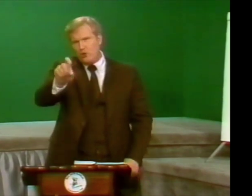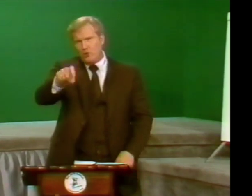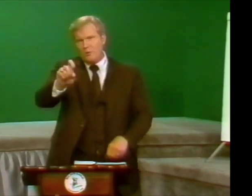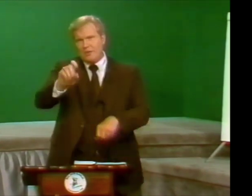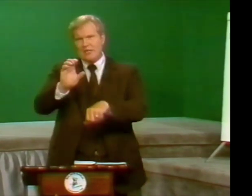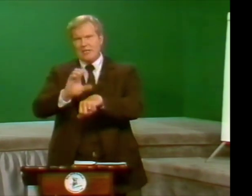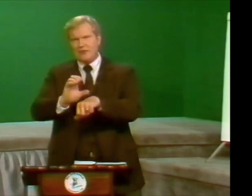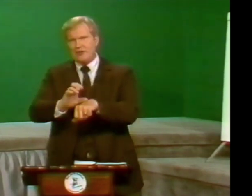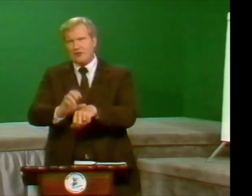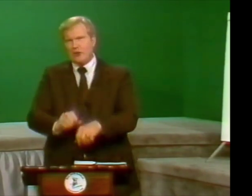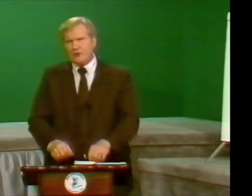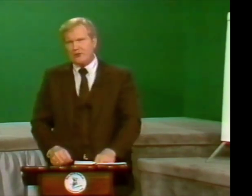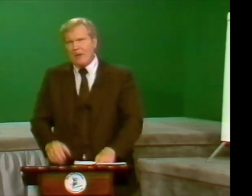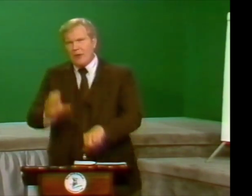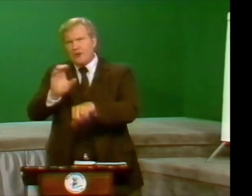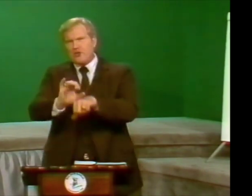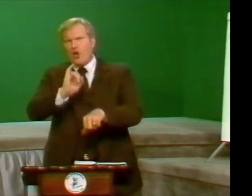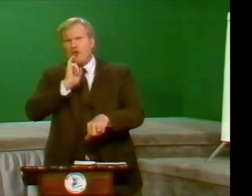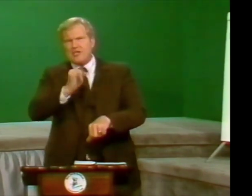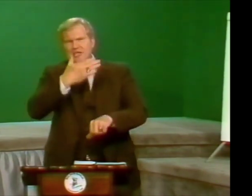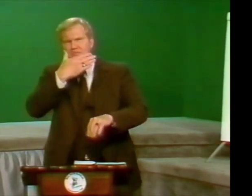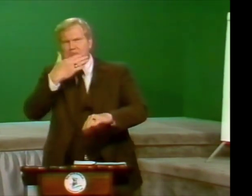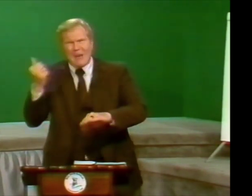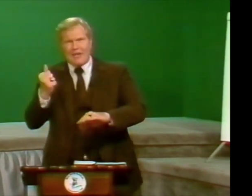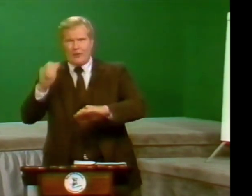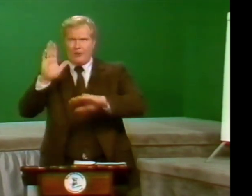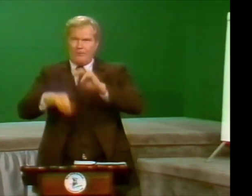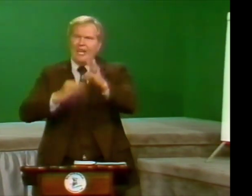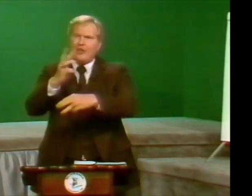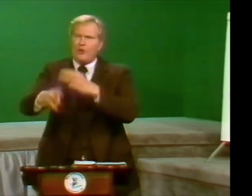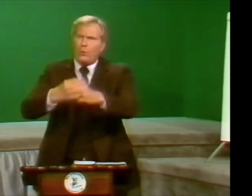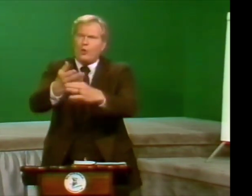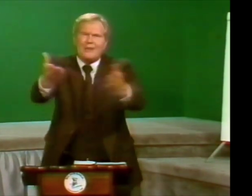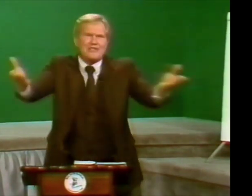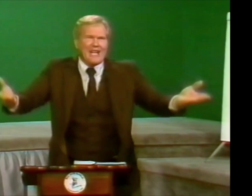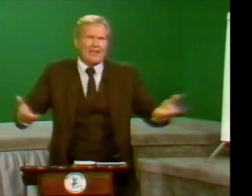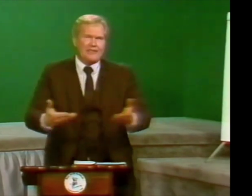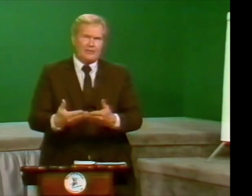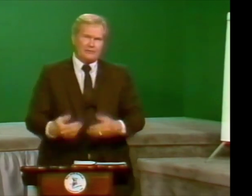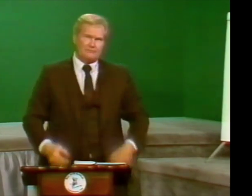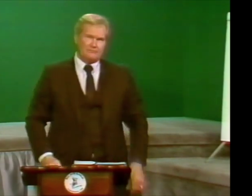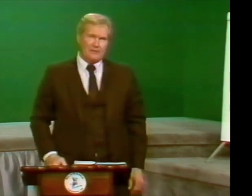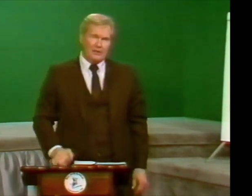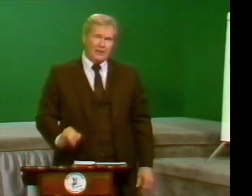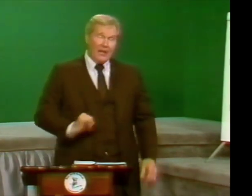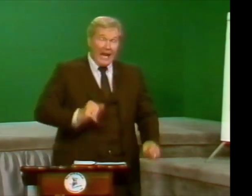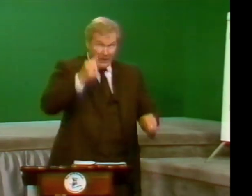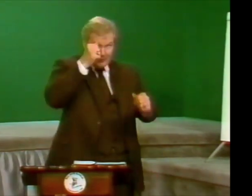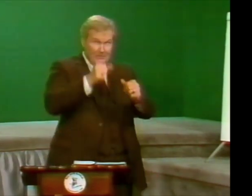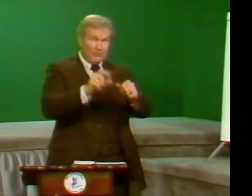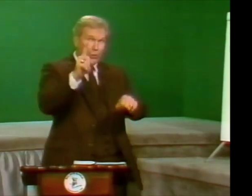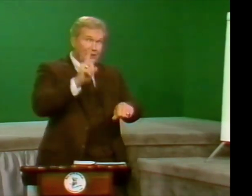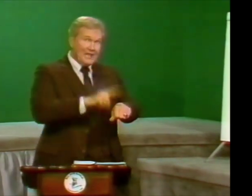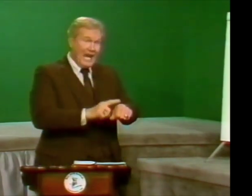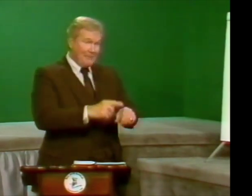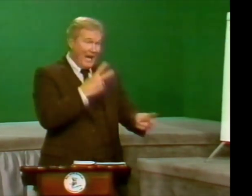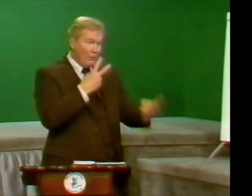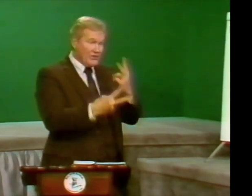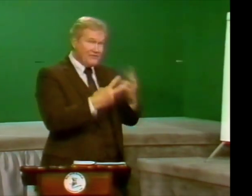You need the church. The church is better than the world that's out here. I remember one time I was